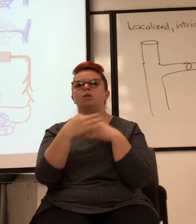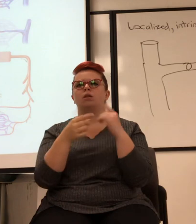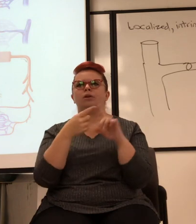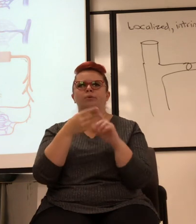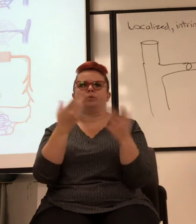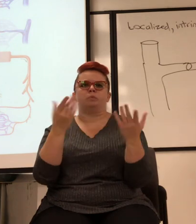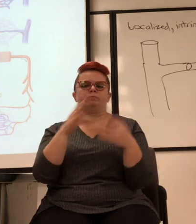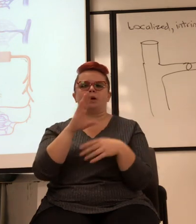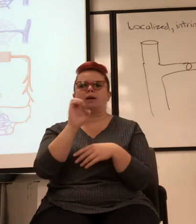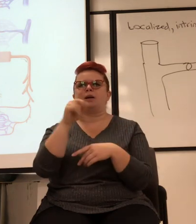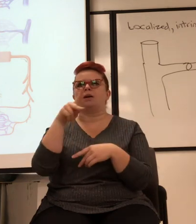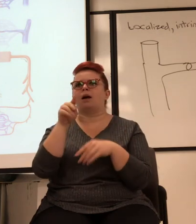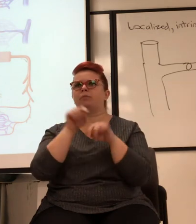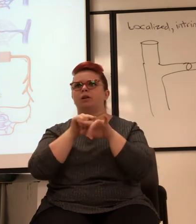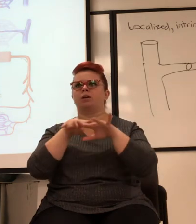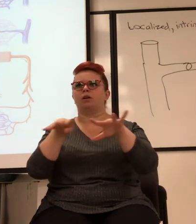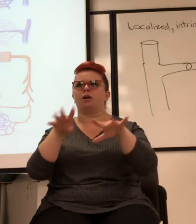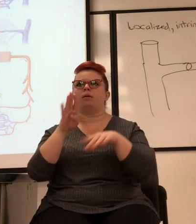capillary bed.